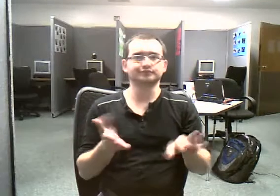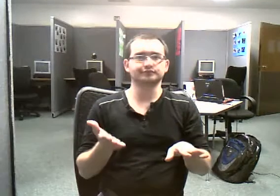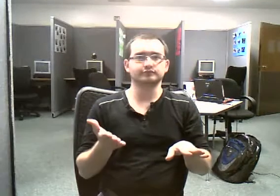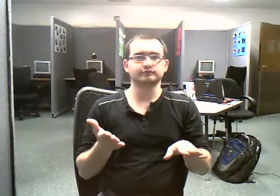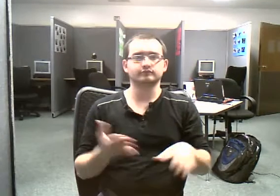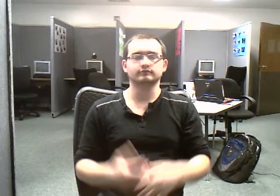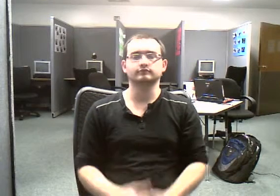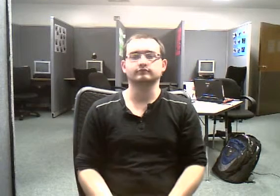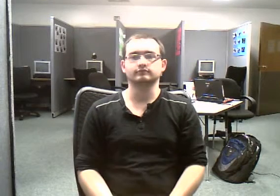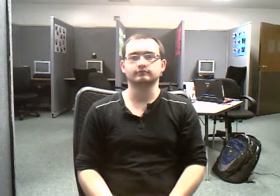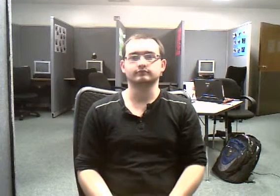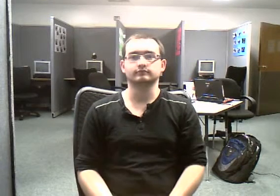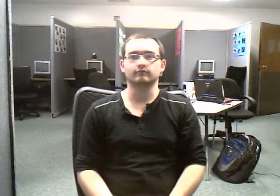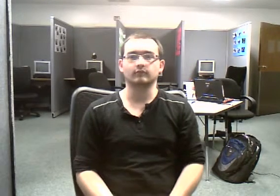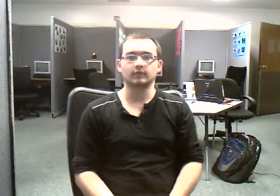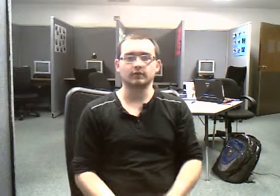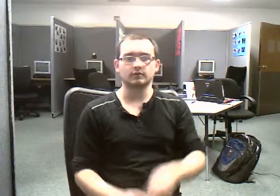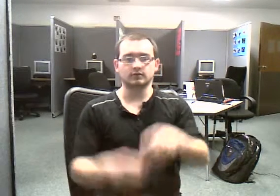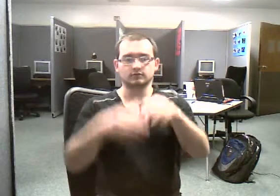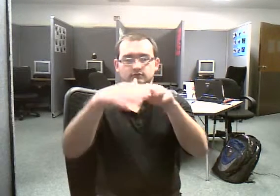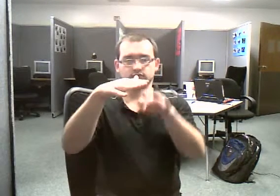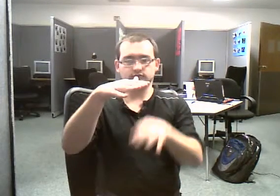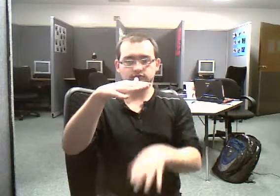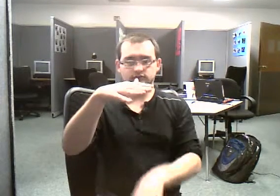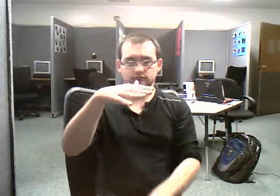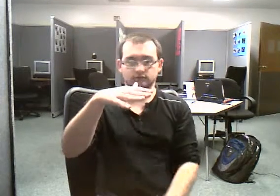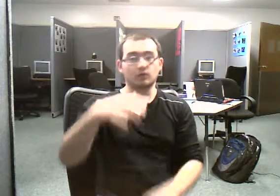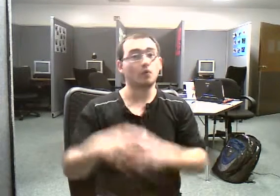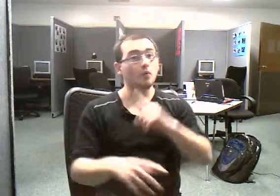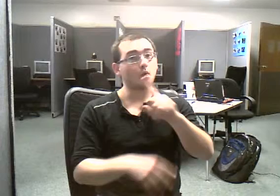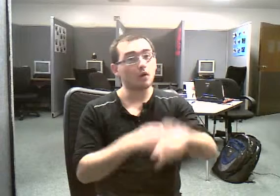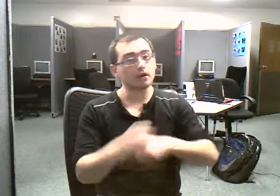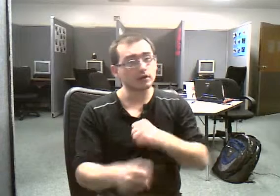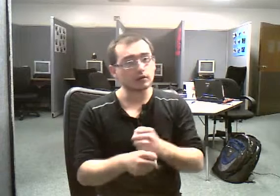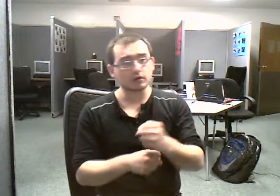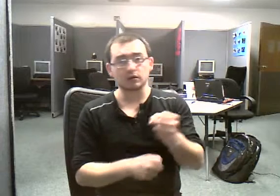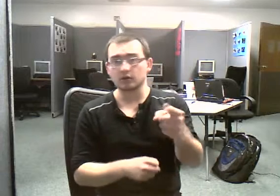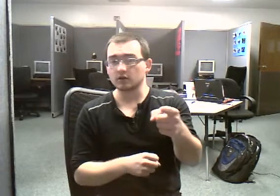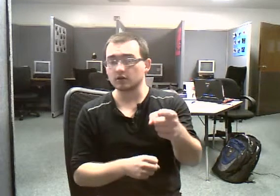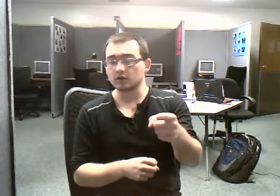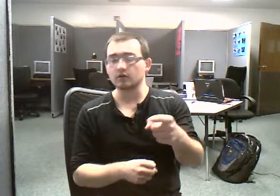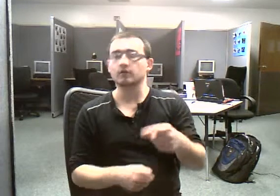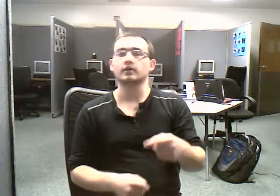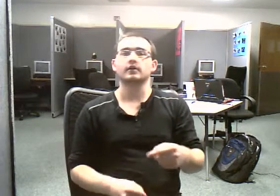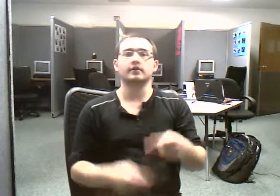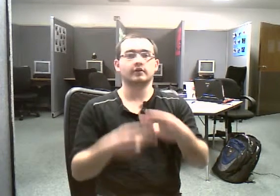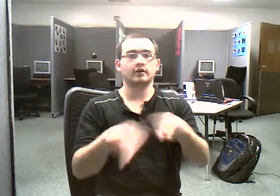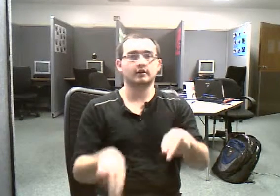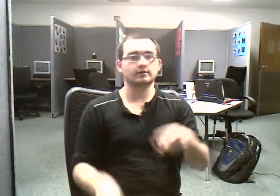eggs. And the eggs go down into the water, and exactly 1 year later to the day, the eggs will hatch, and the cycle